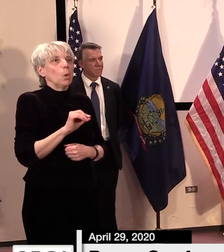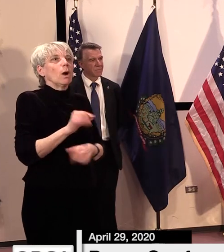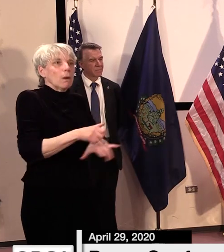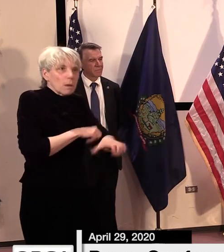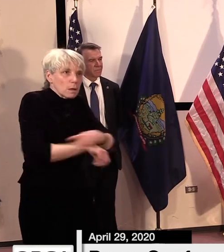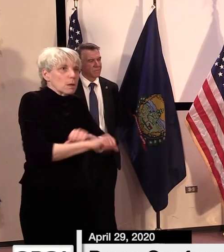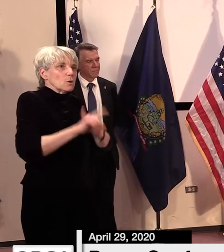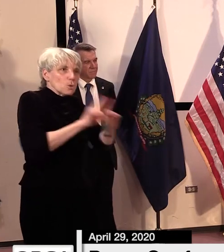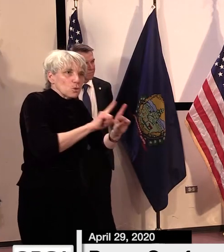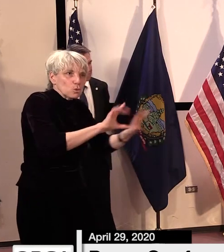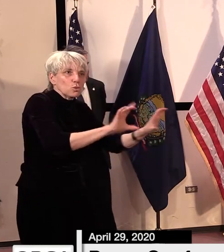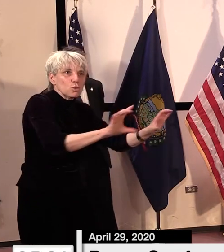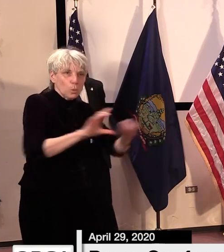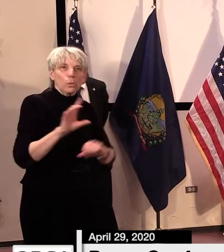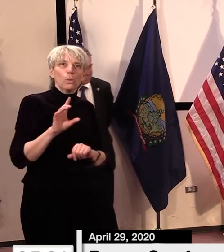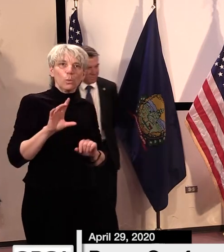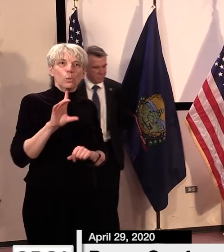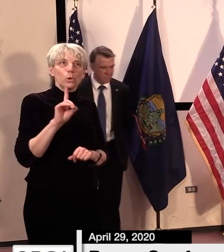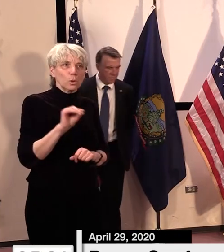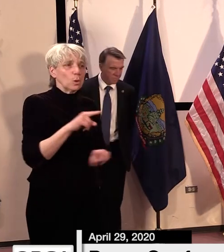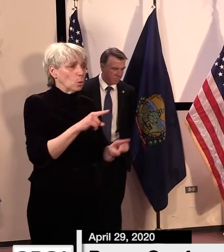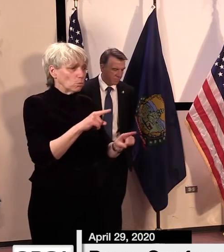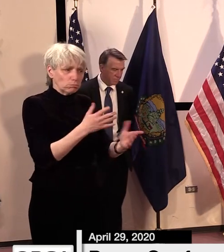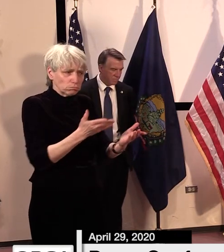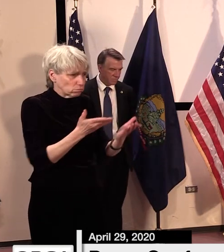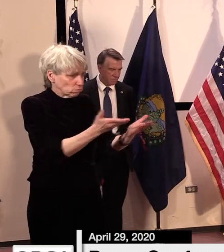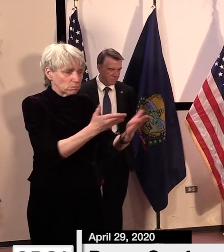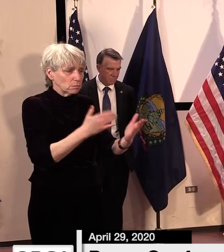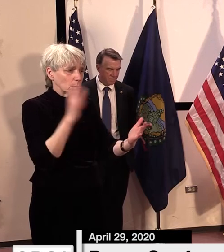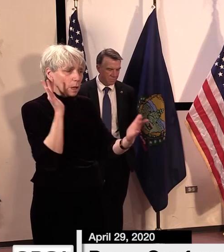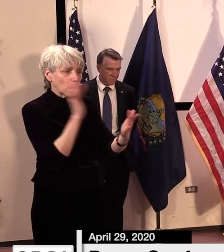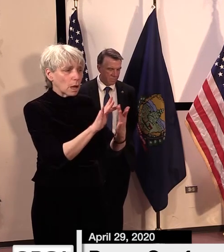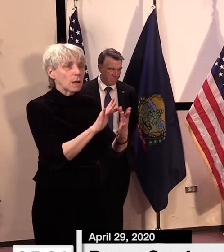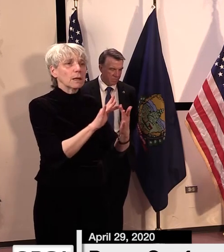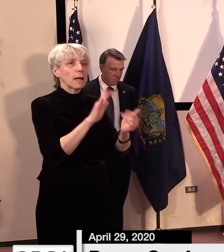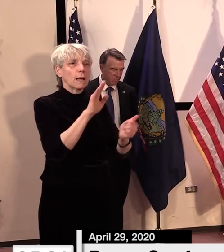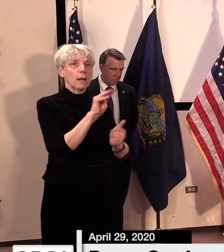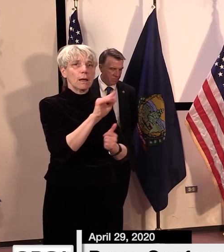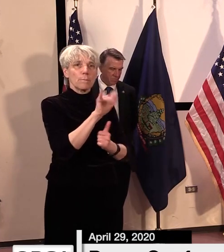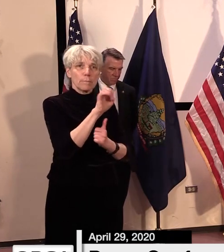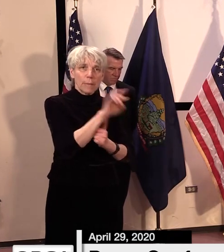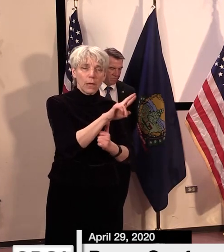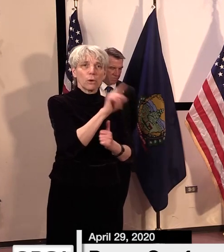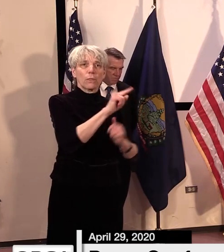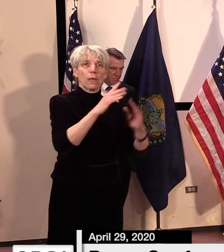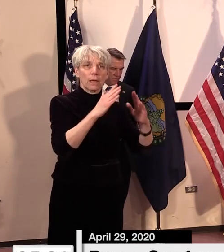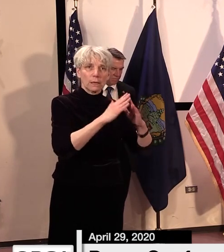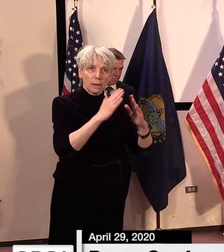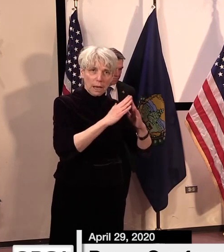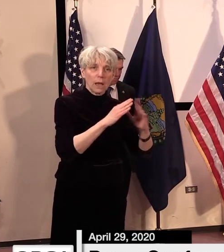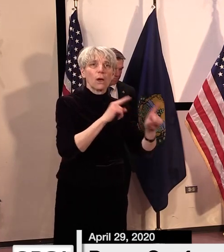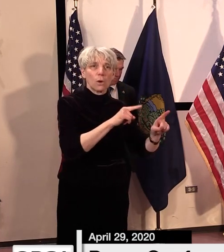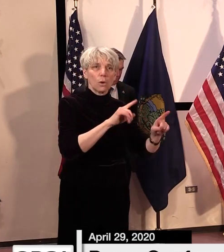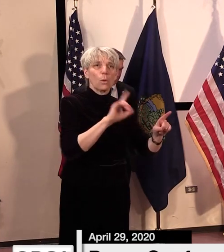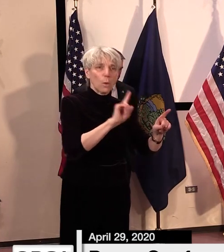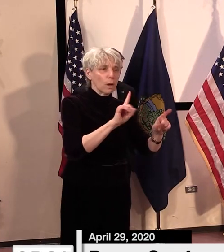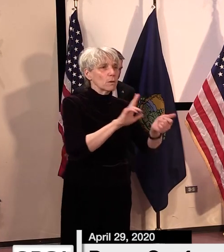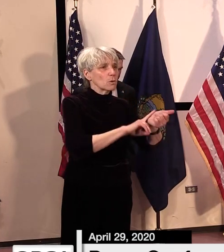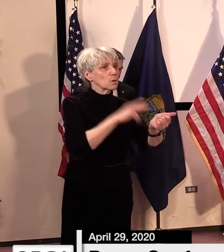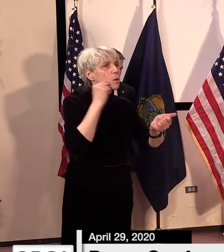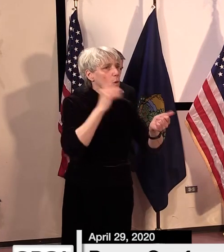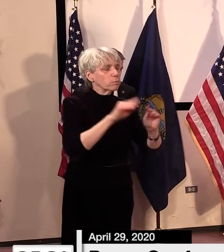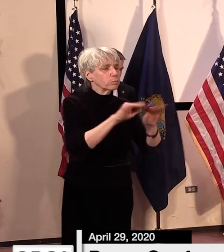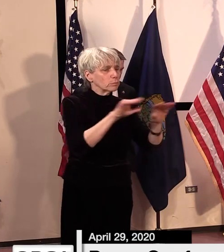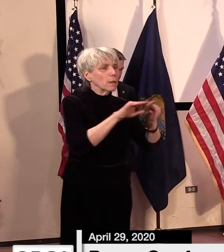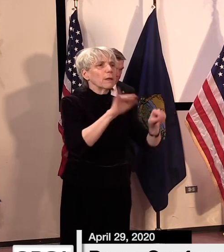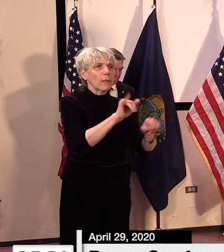I would invite you to speak to the mayor of the town where the nursing facilities were affected, who's been looped in